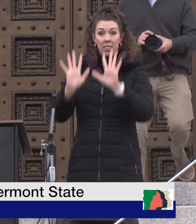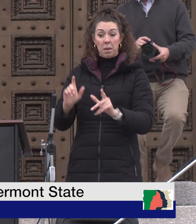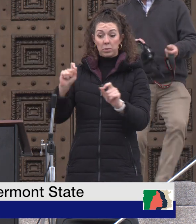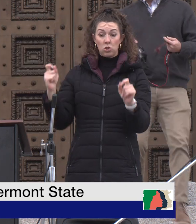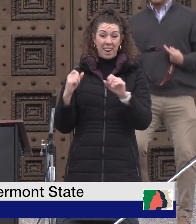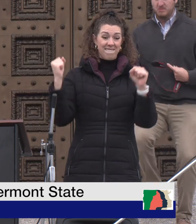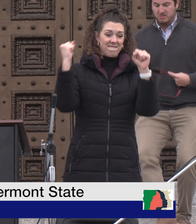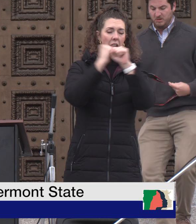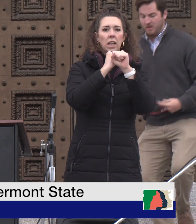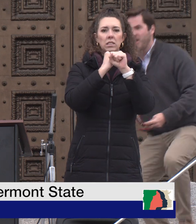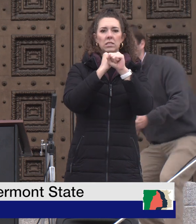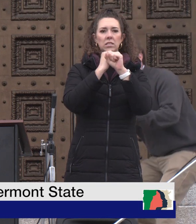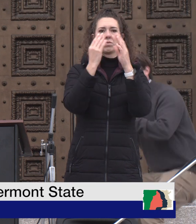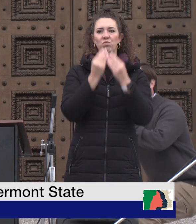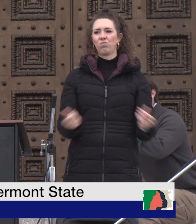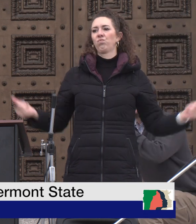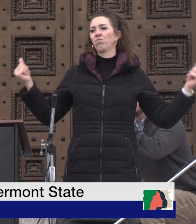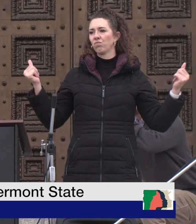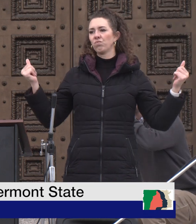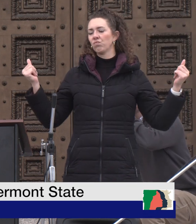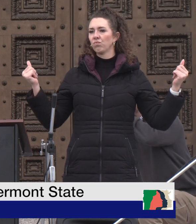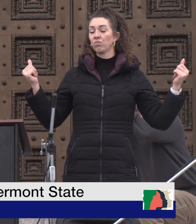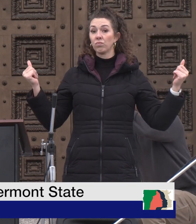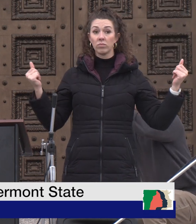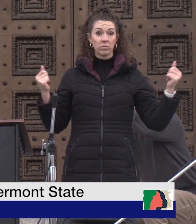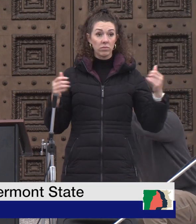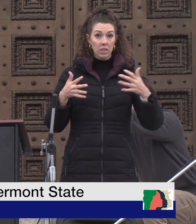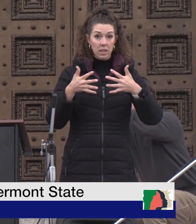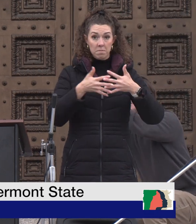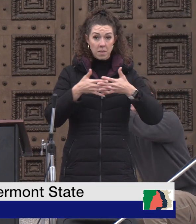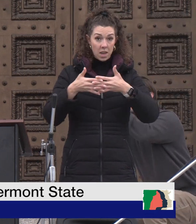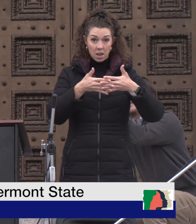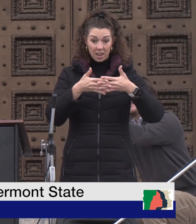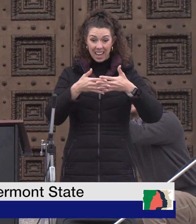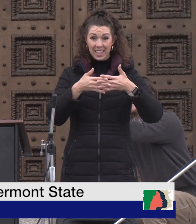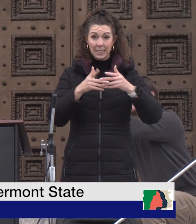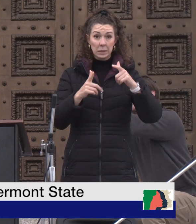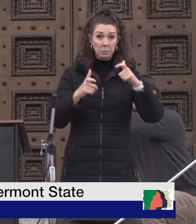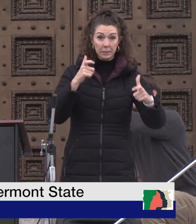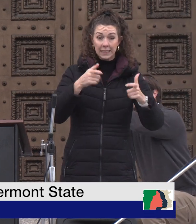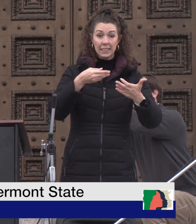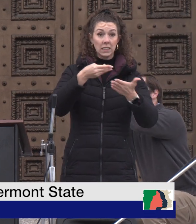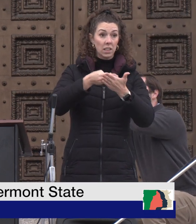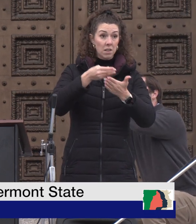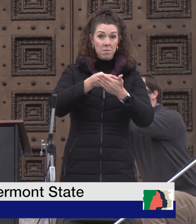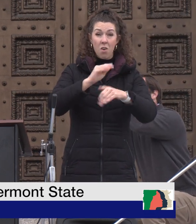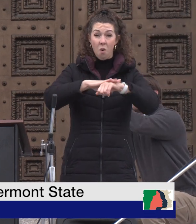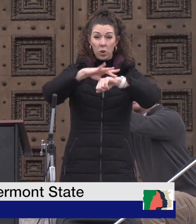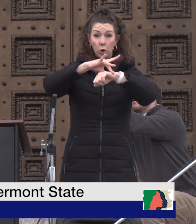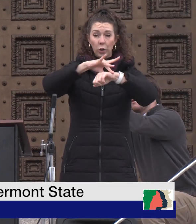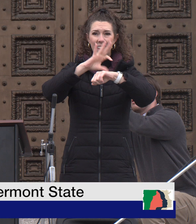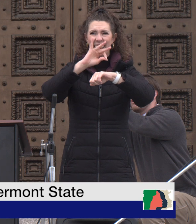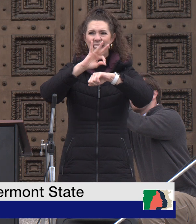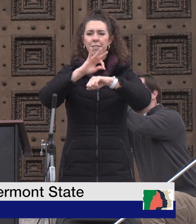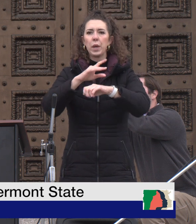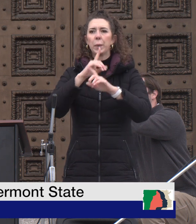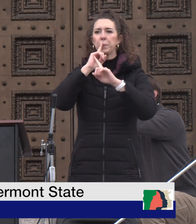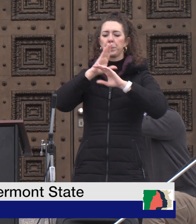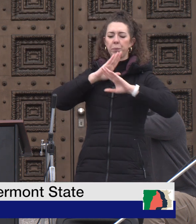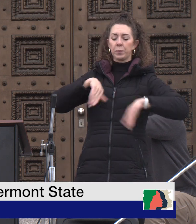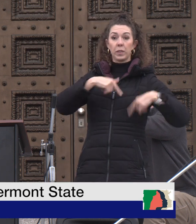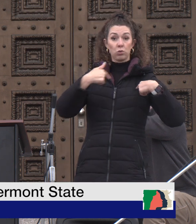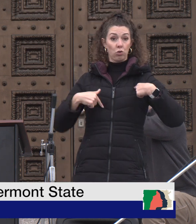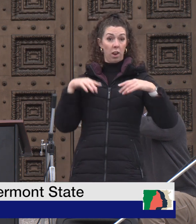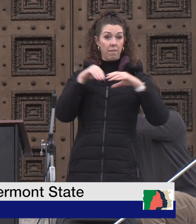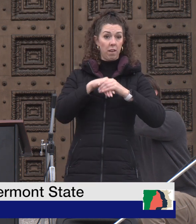over. Because if the United States, the largest economy on Earth, withdraws from that fight, China will withdraw,